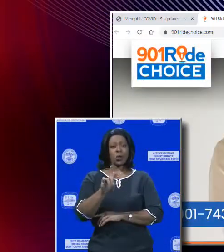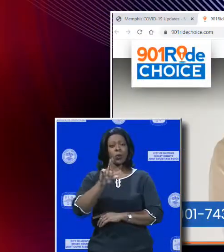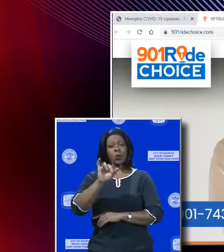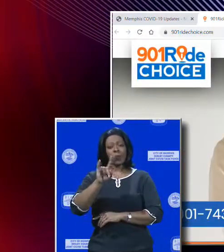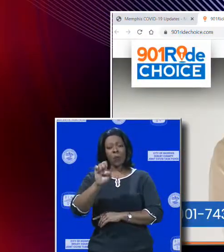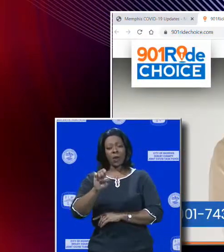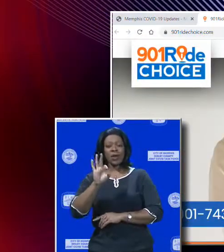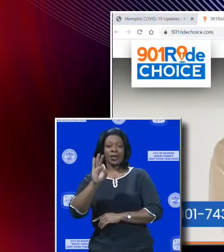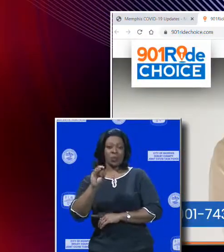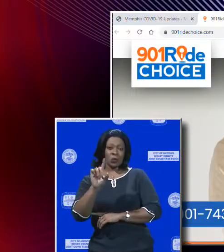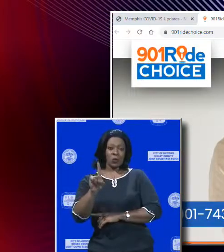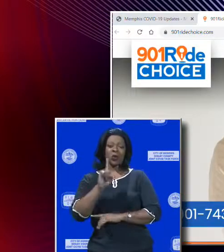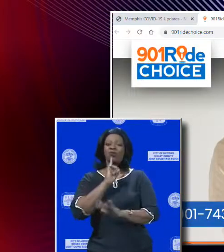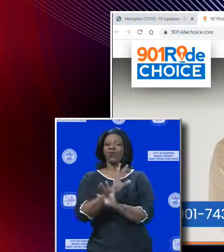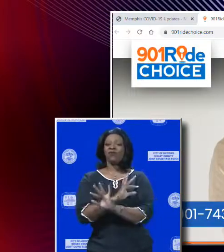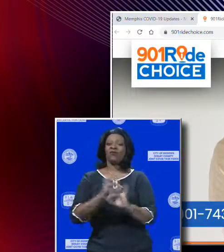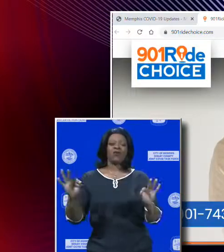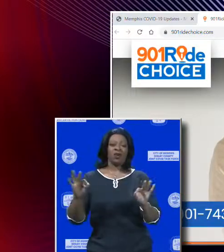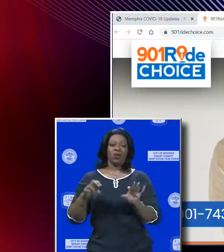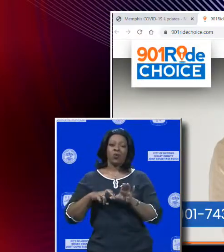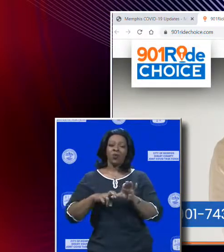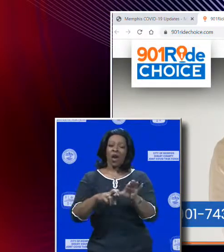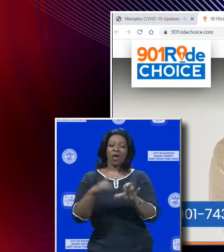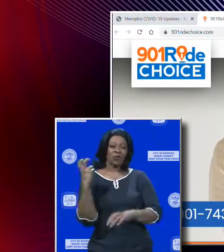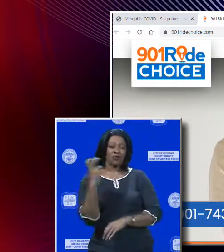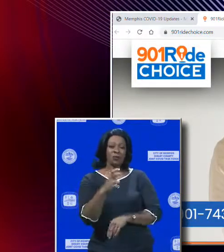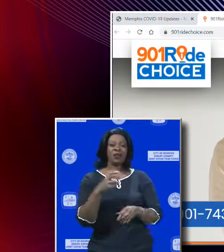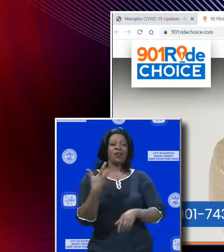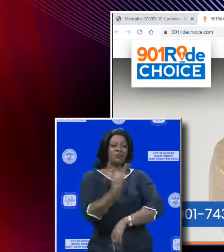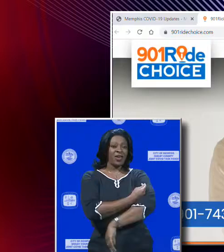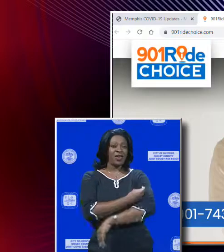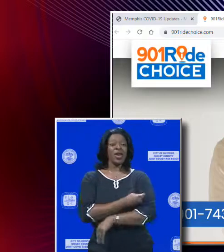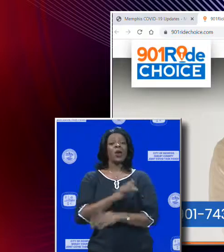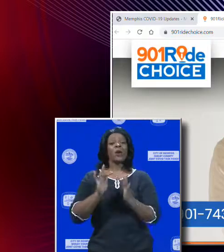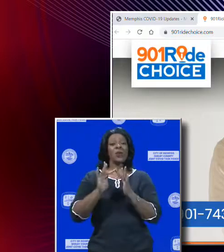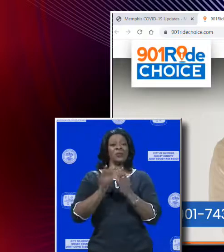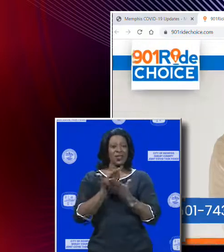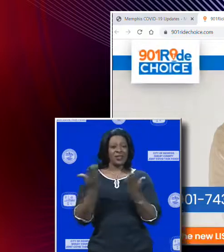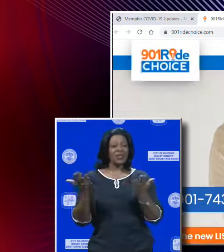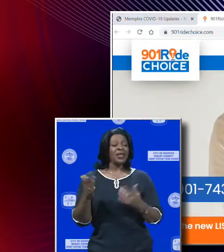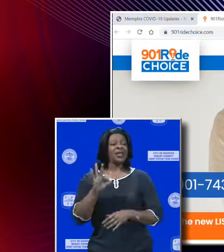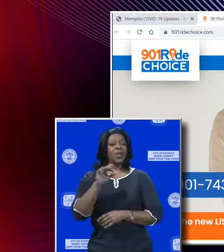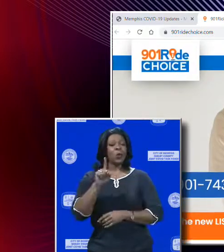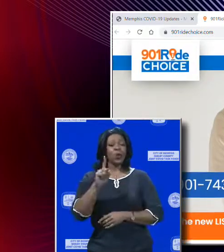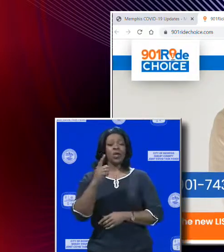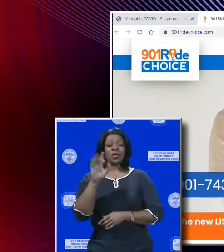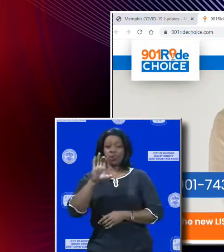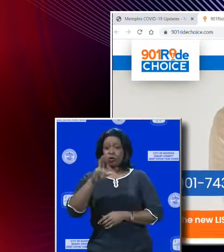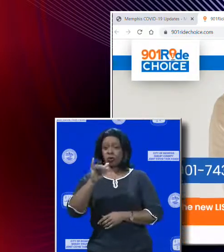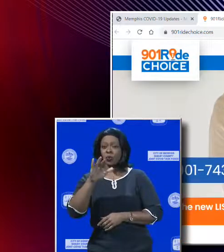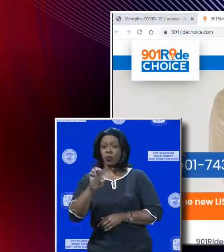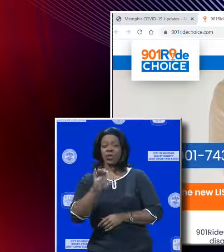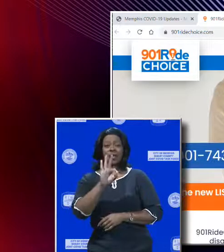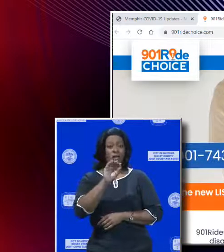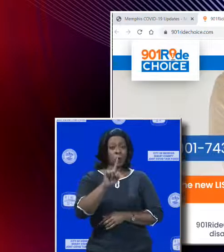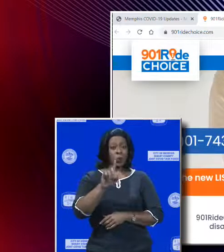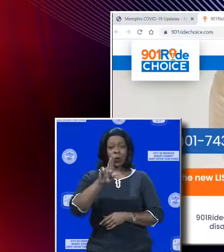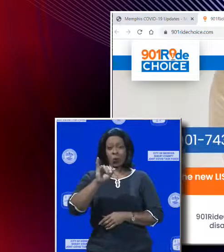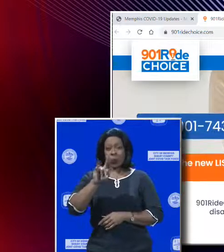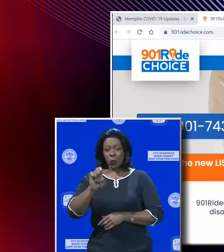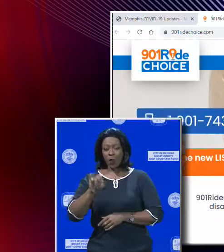Ride 901. It's free rides to vaccine. There's the website, 901 Ride Choice. Just dial the number 901